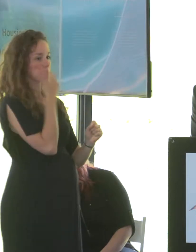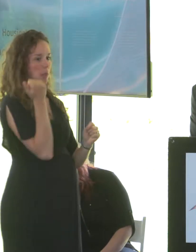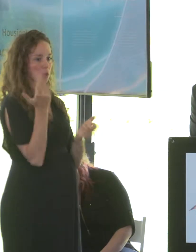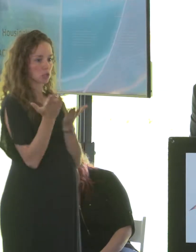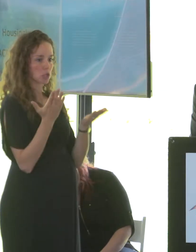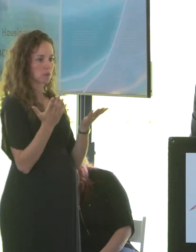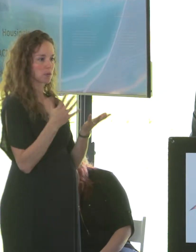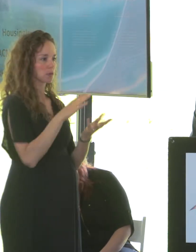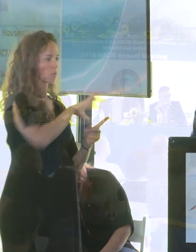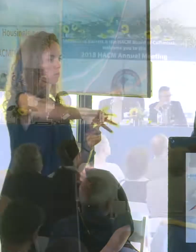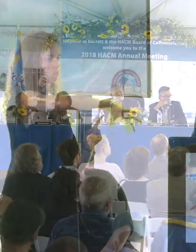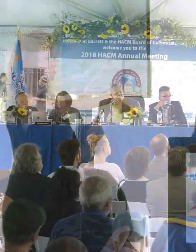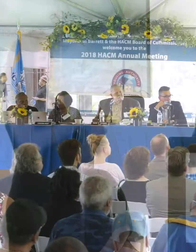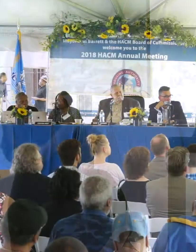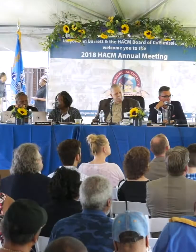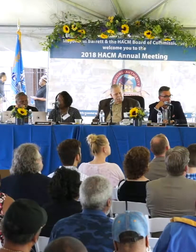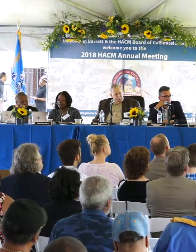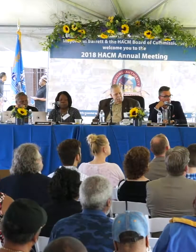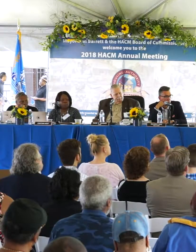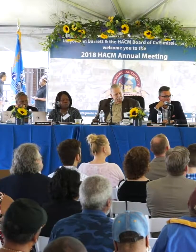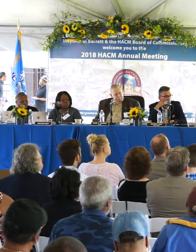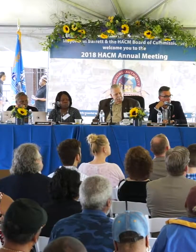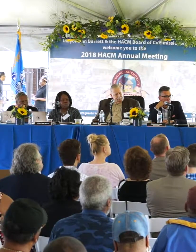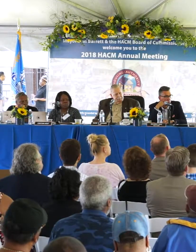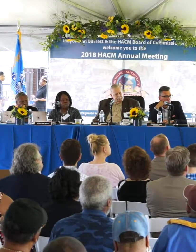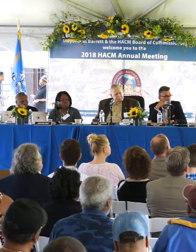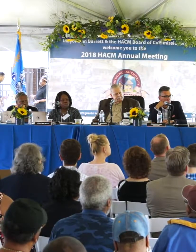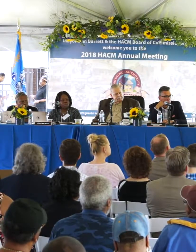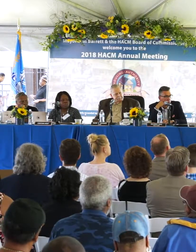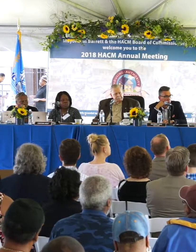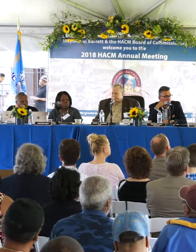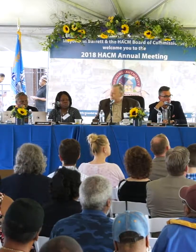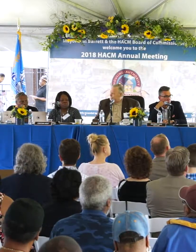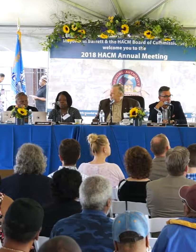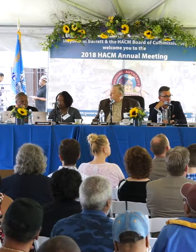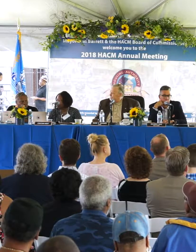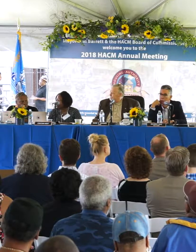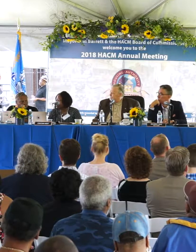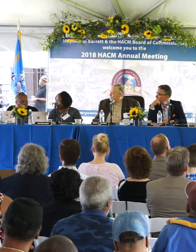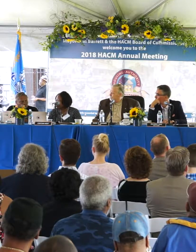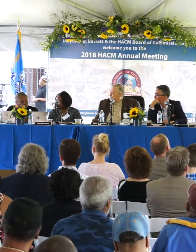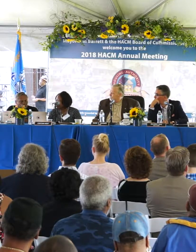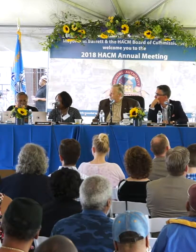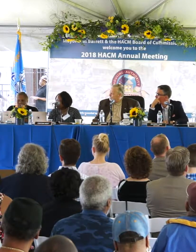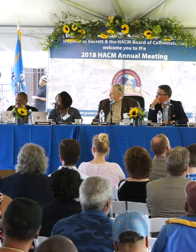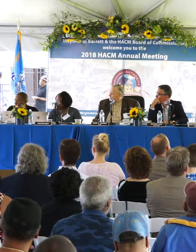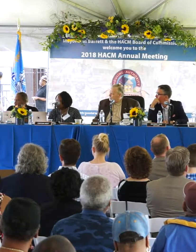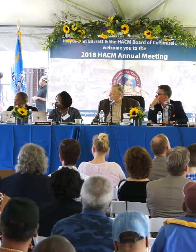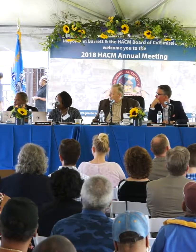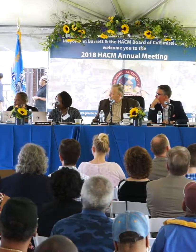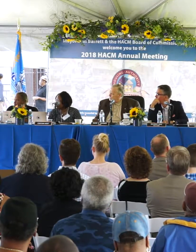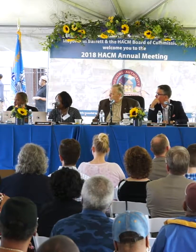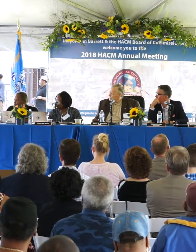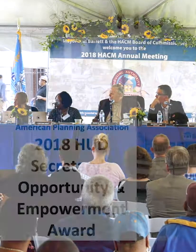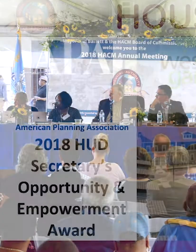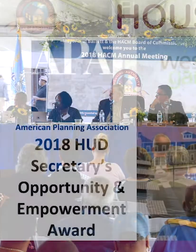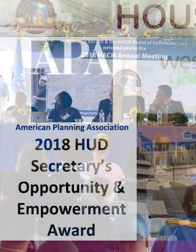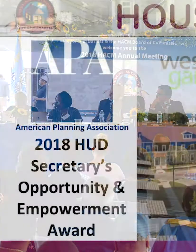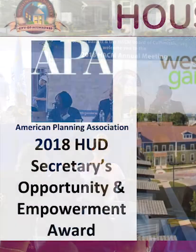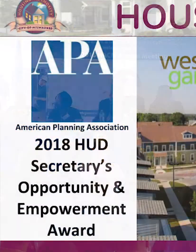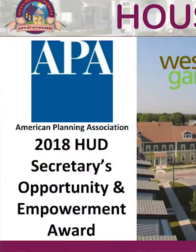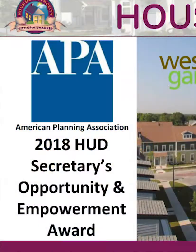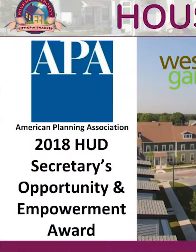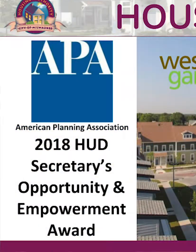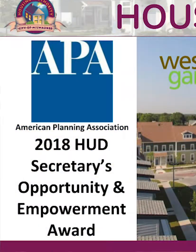for individuals and families. At the far end of this table, you're going to see what looks like a transparent Rubik's Cube.